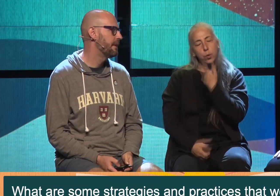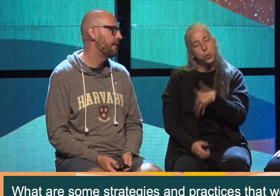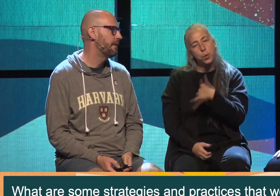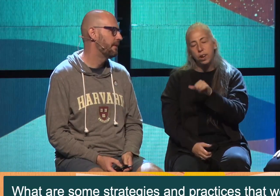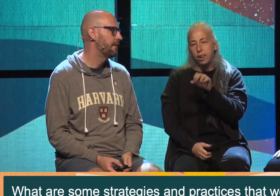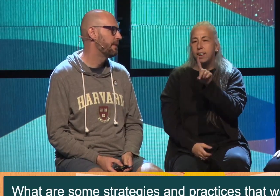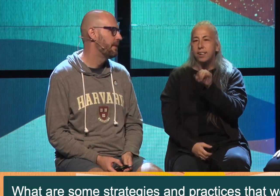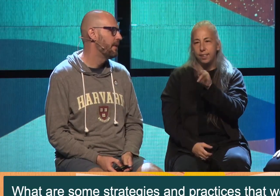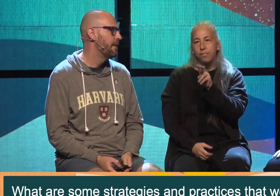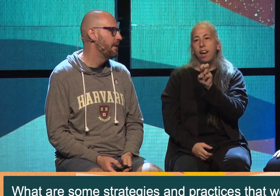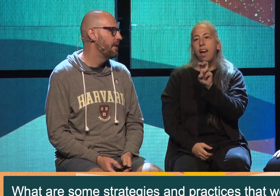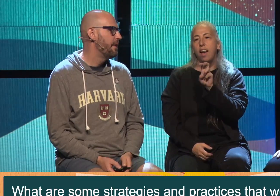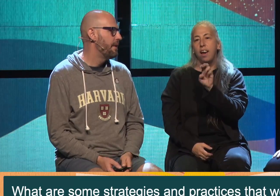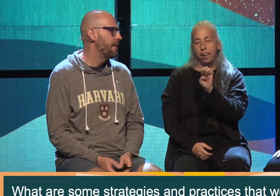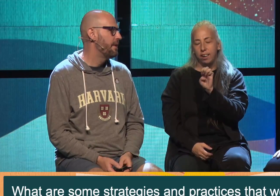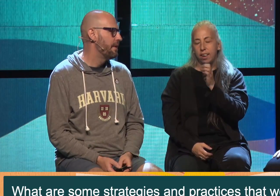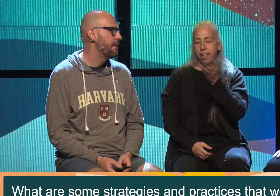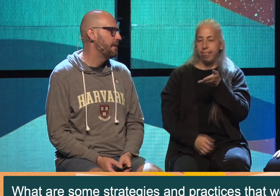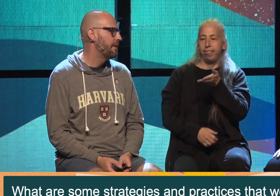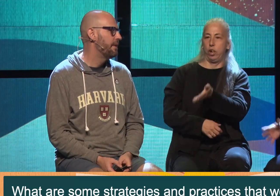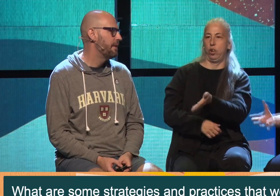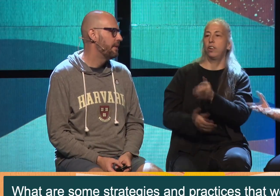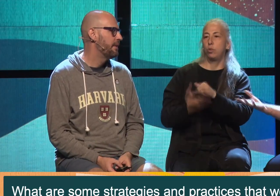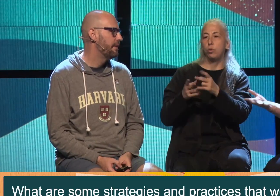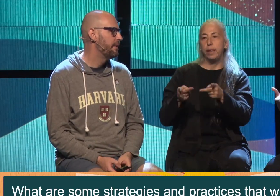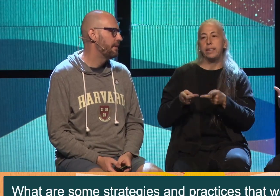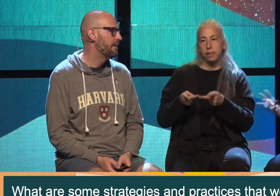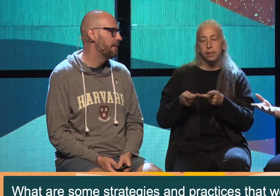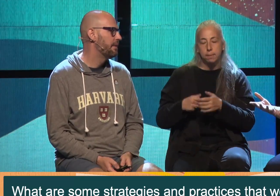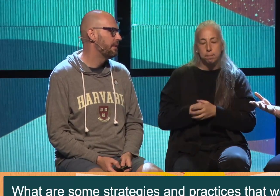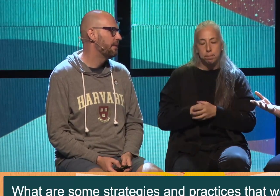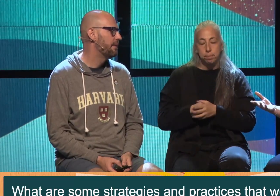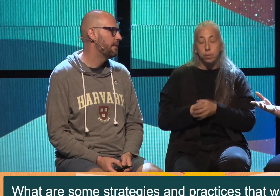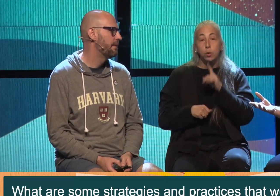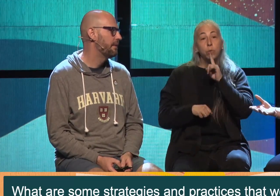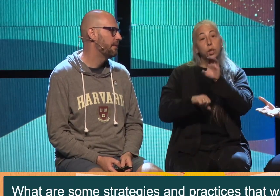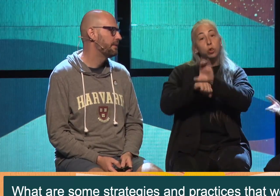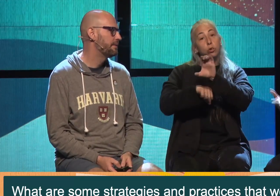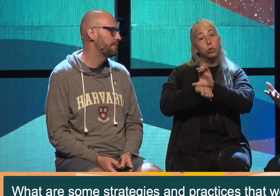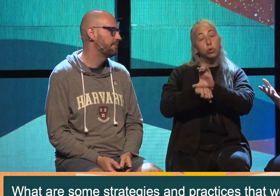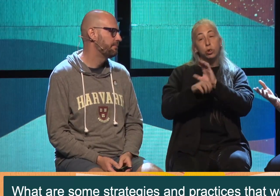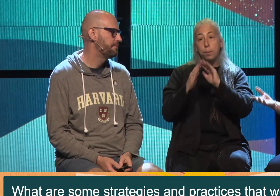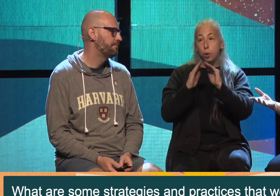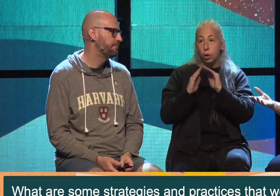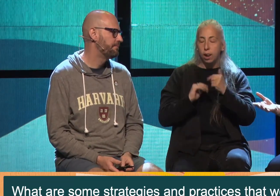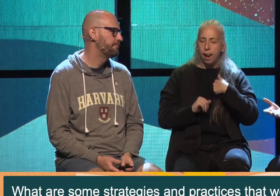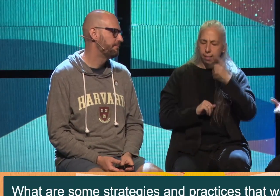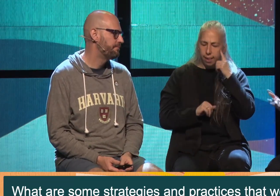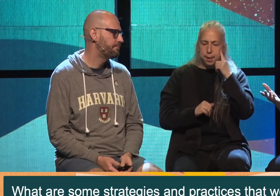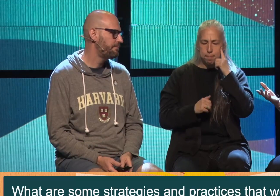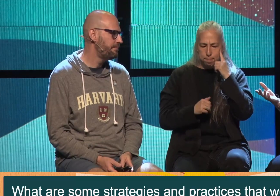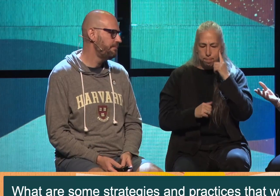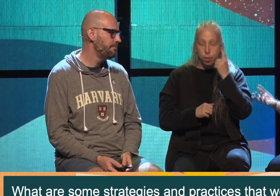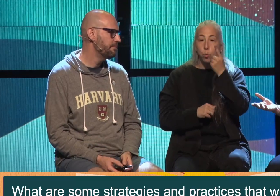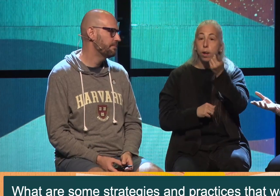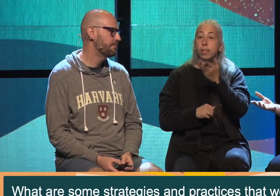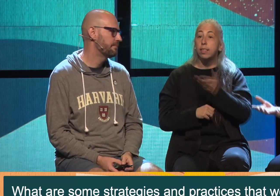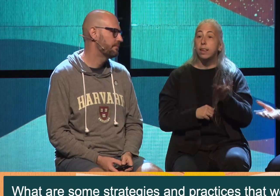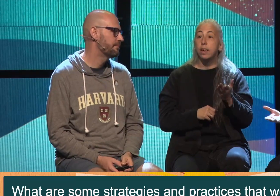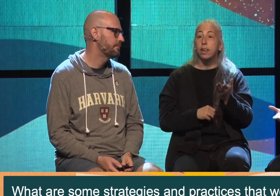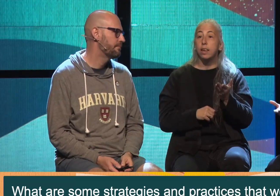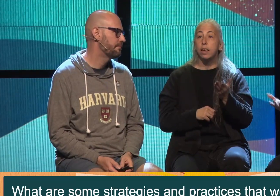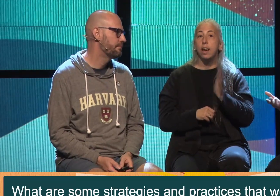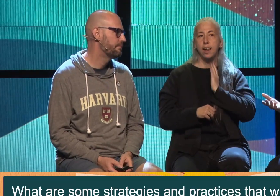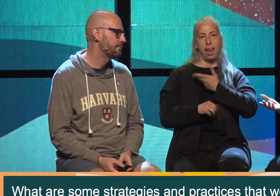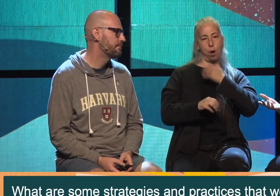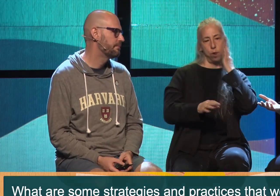in those spaces. And so like as a church community, I think about what's one of the things we work on or think about in our faith